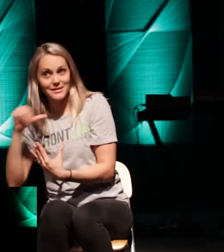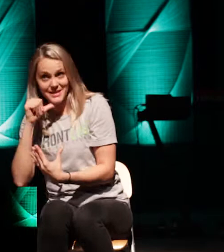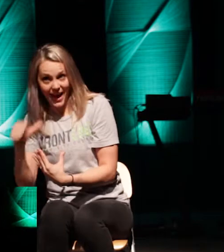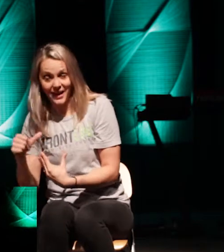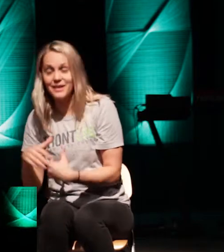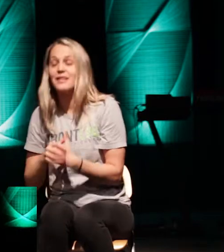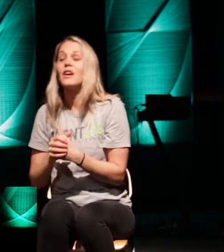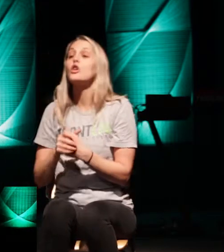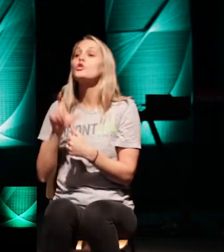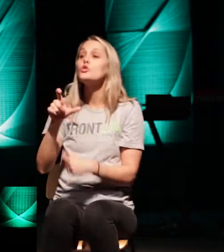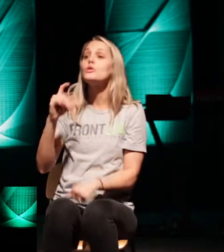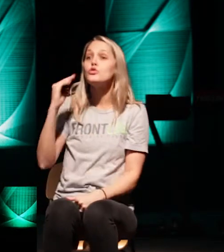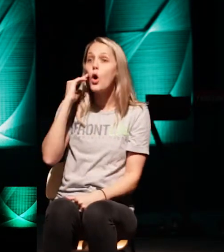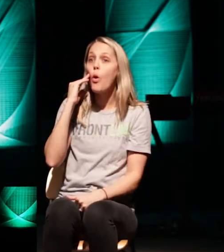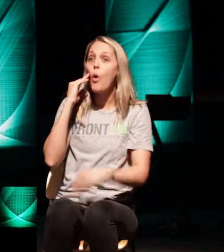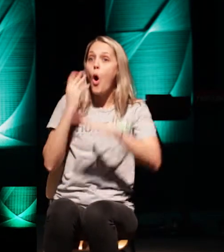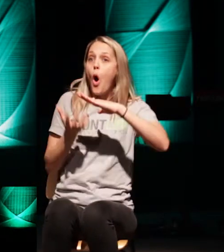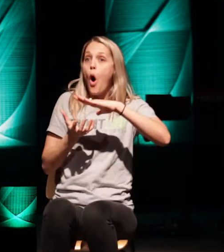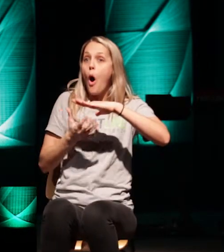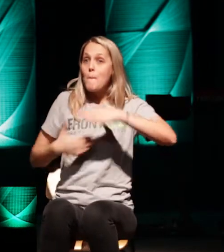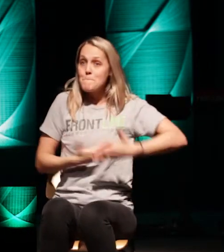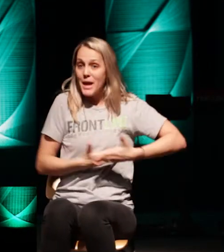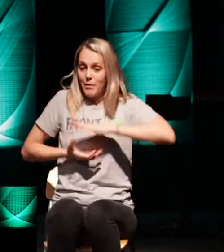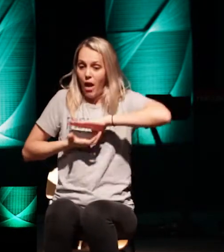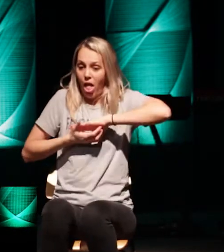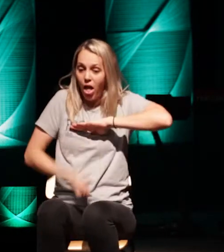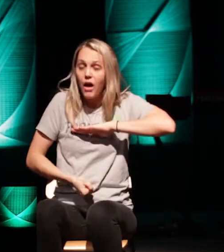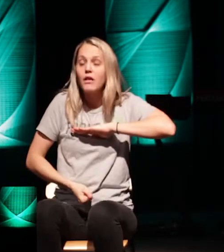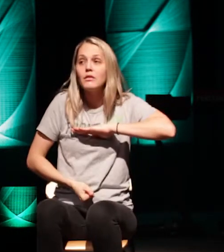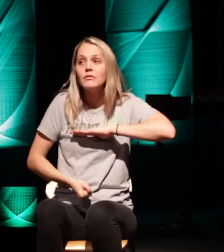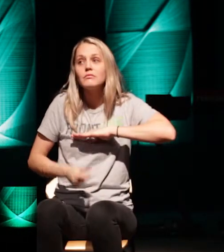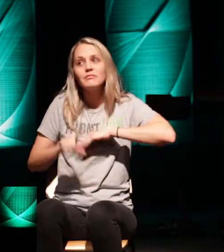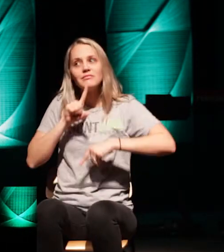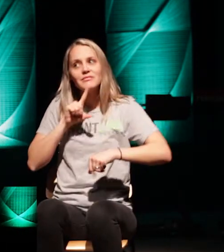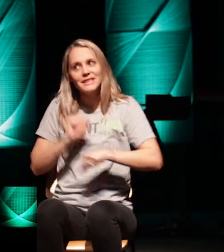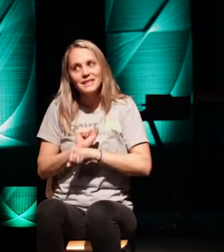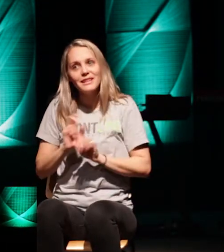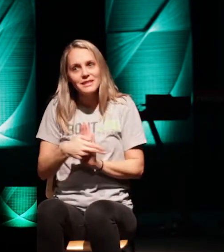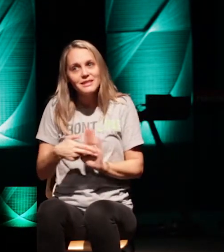one, abortion is sin. It is.